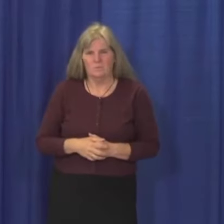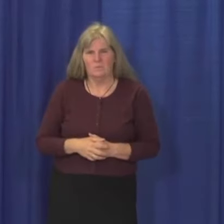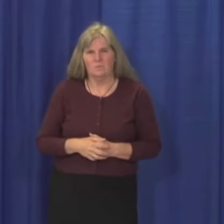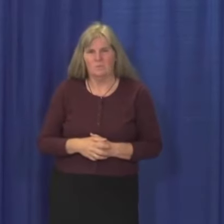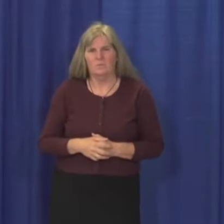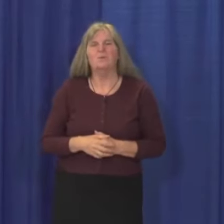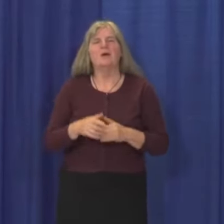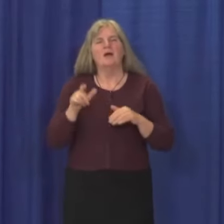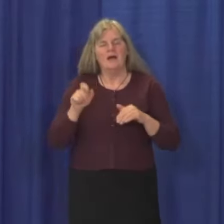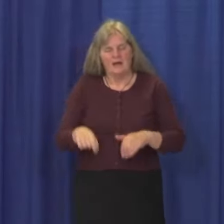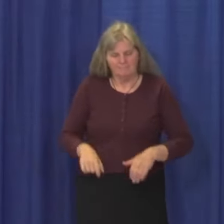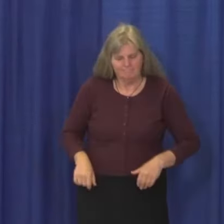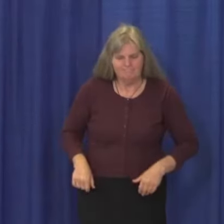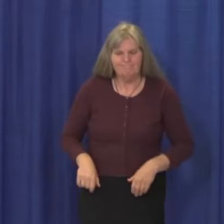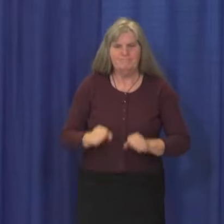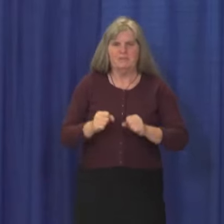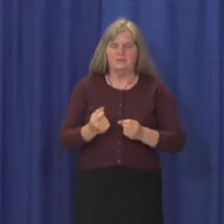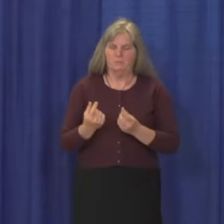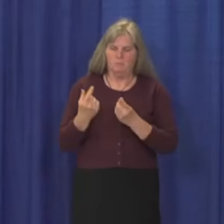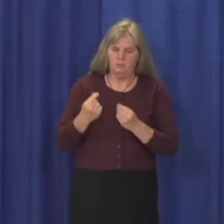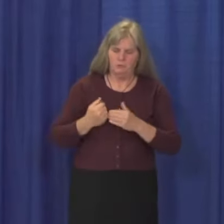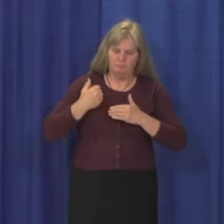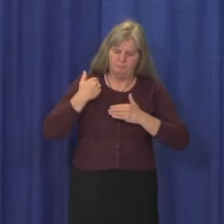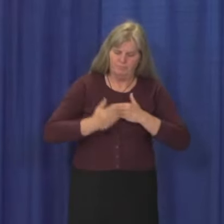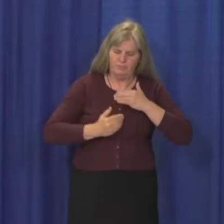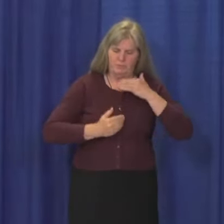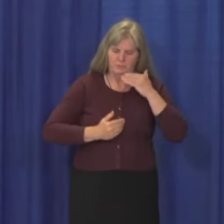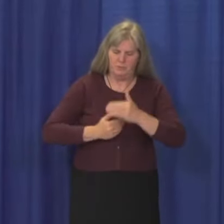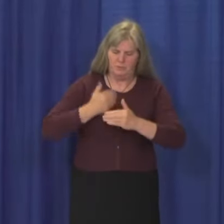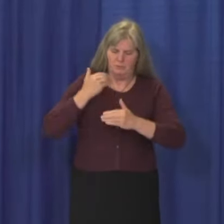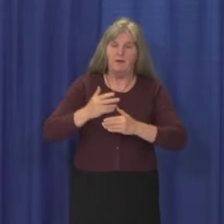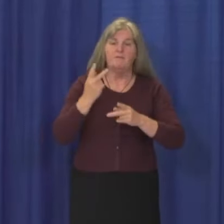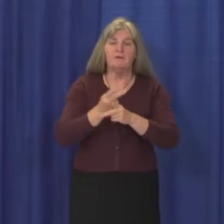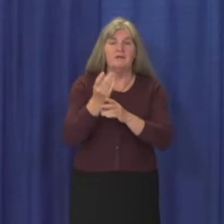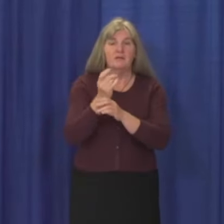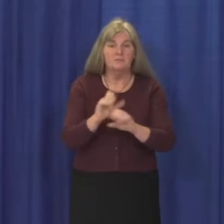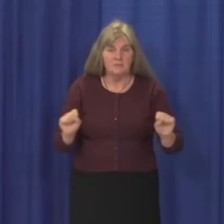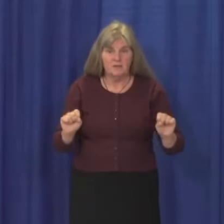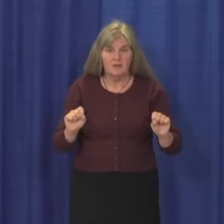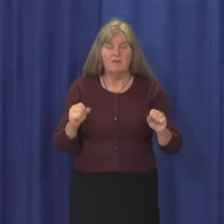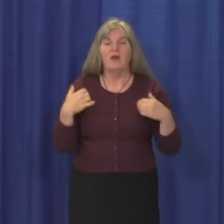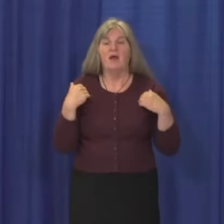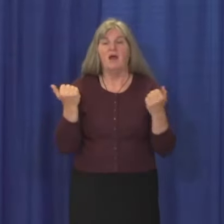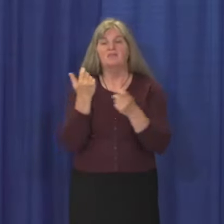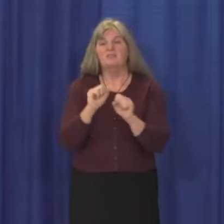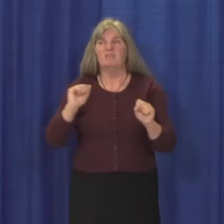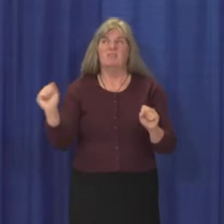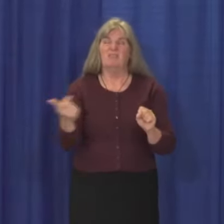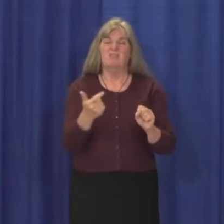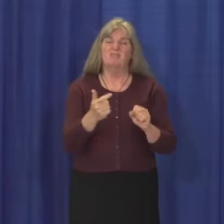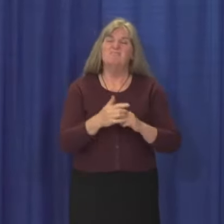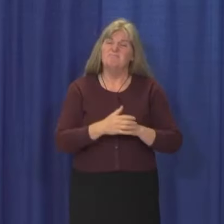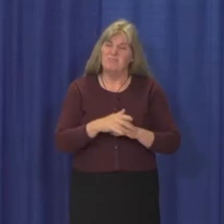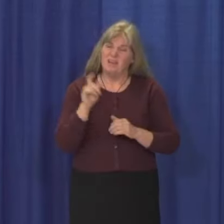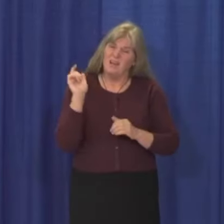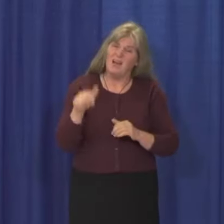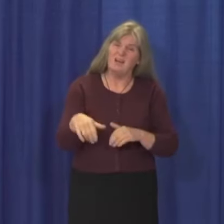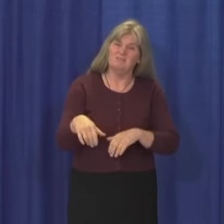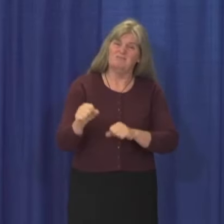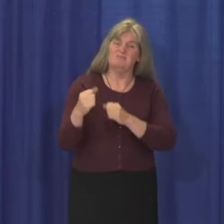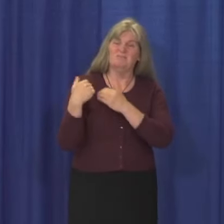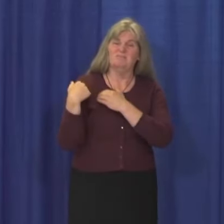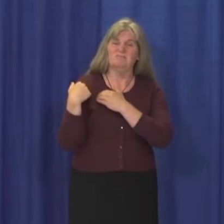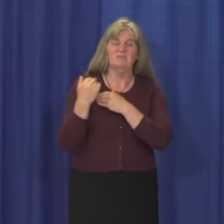can do is to take the steps to keep each other safe and protect the health and safety of all of our fellow Yukoners. And the most critical